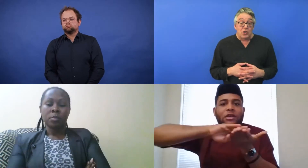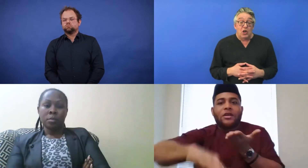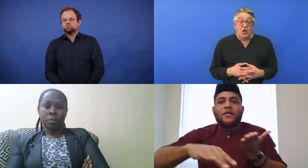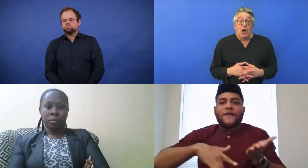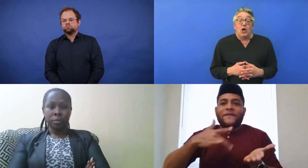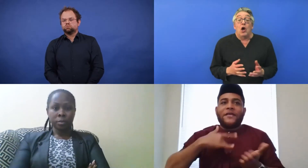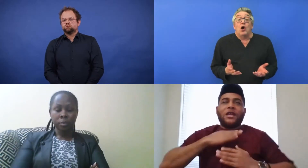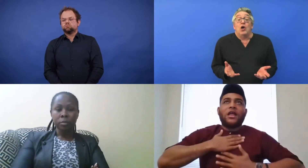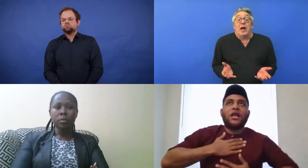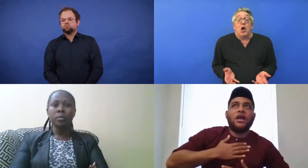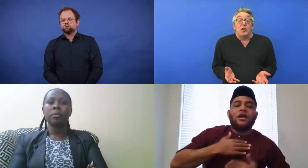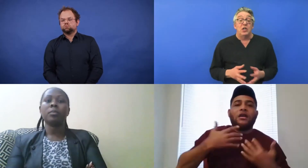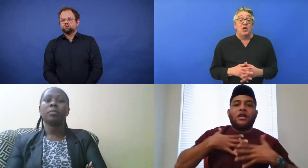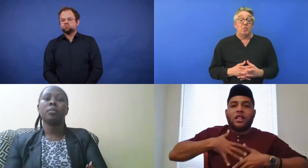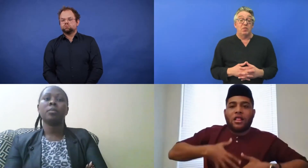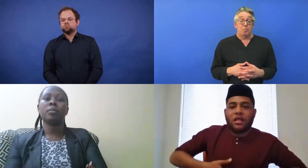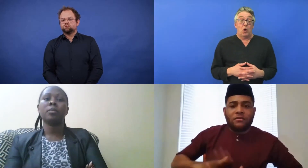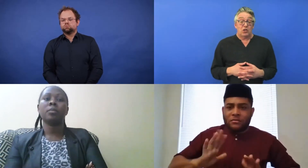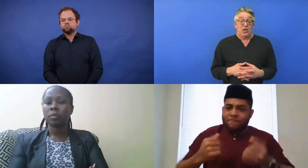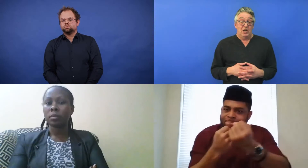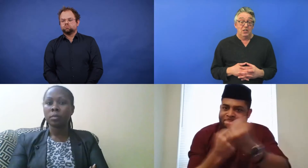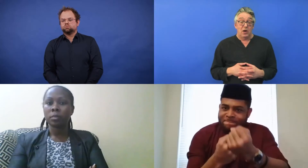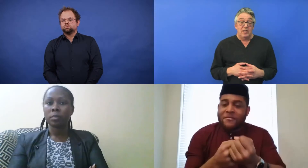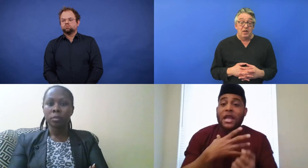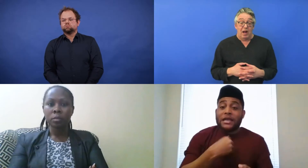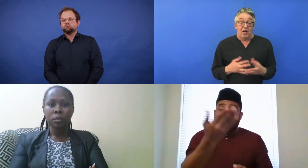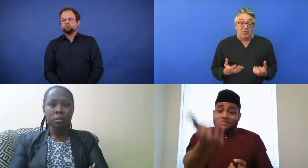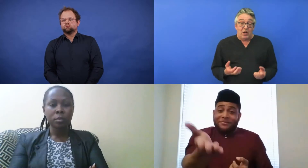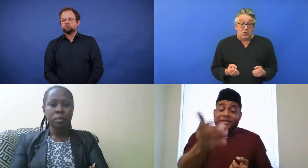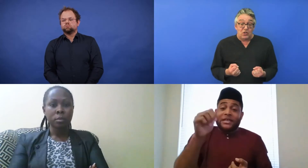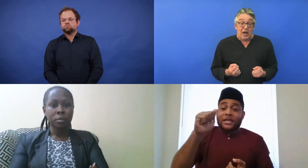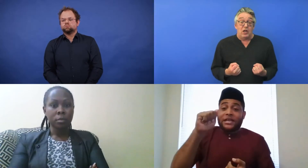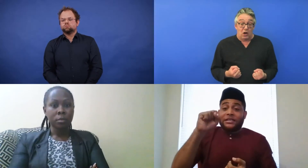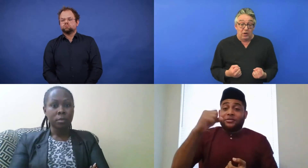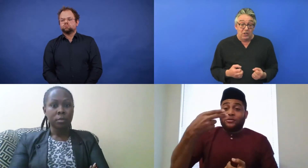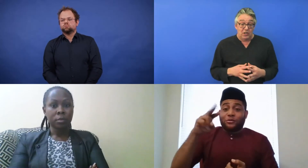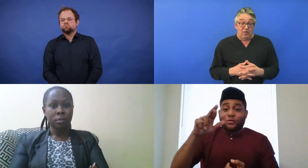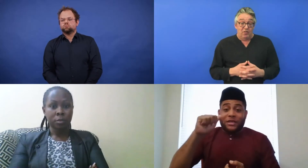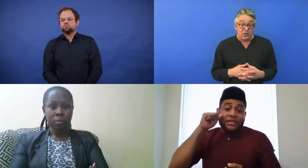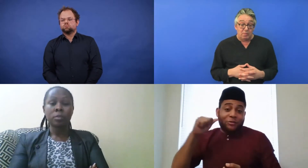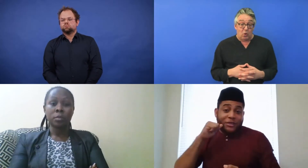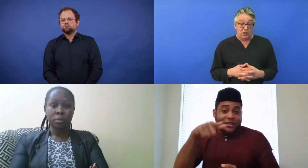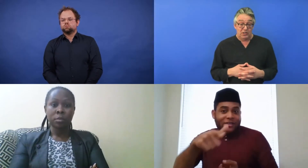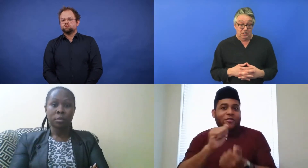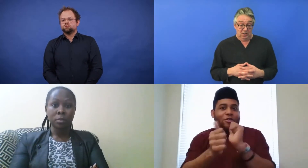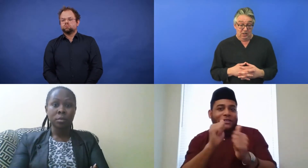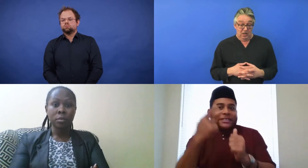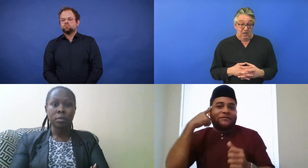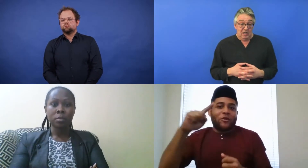was an encouraging government policy. So I felt encouraged, I felt